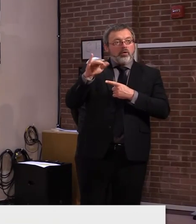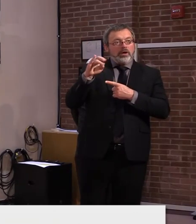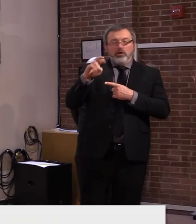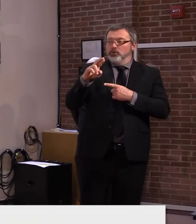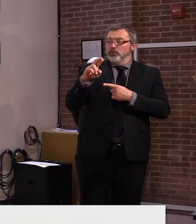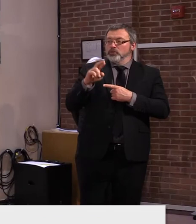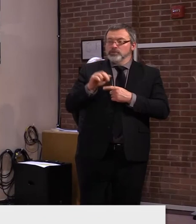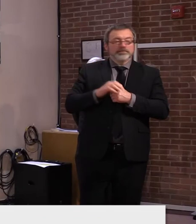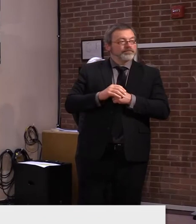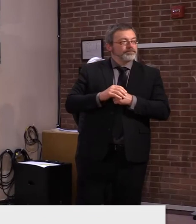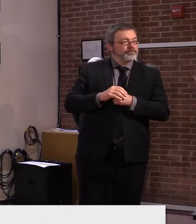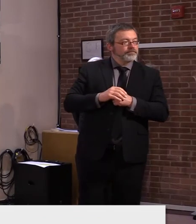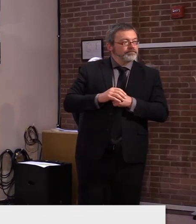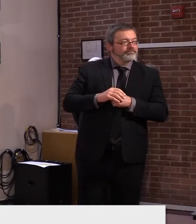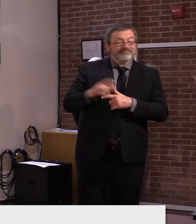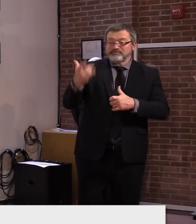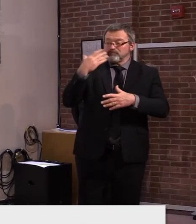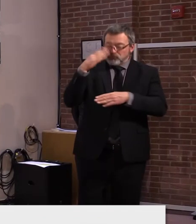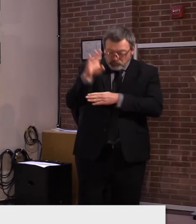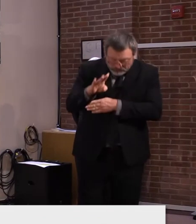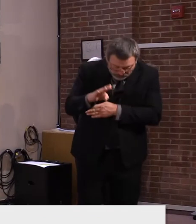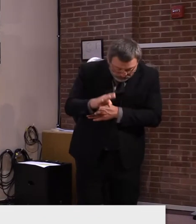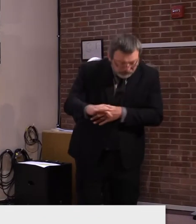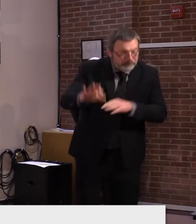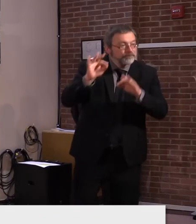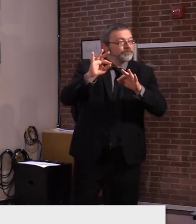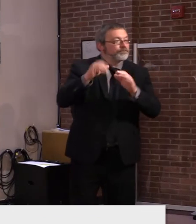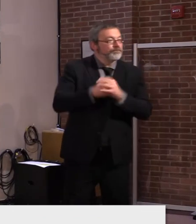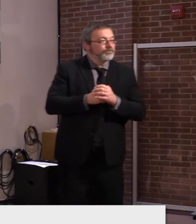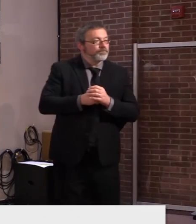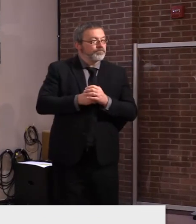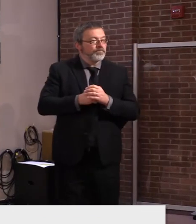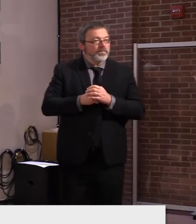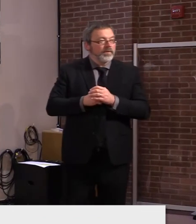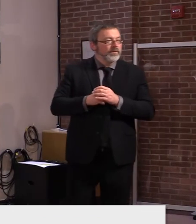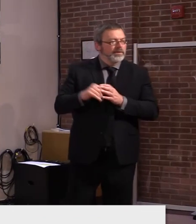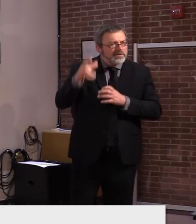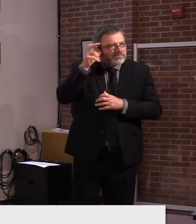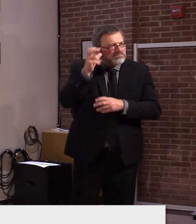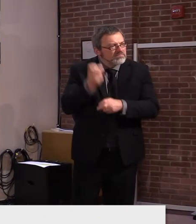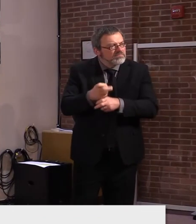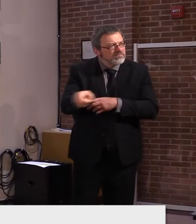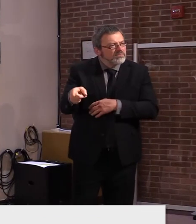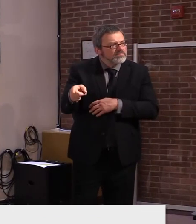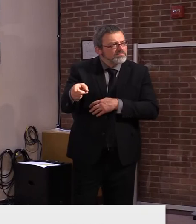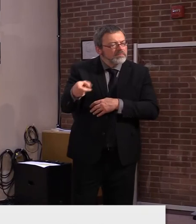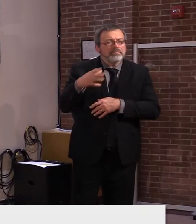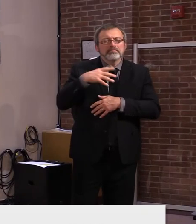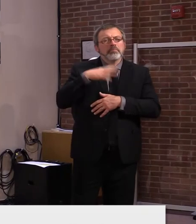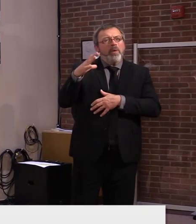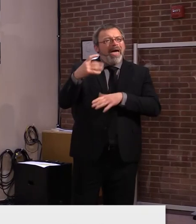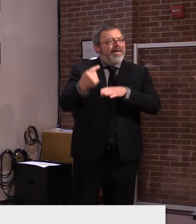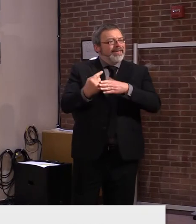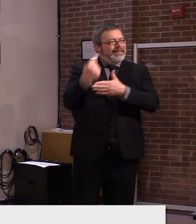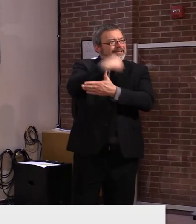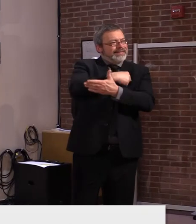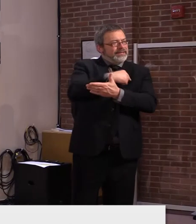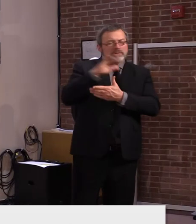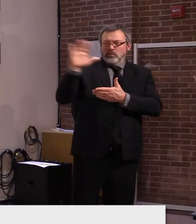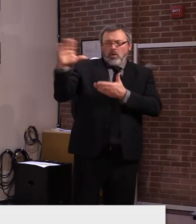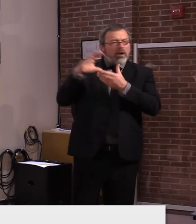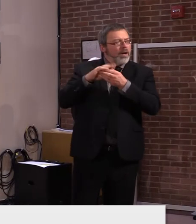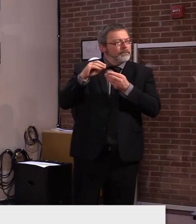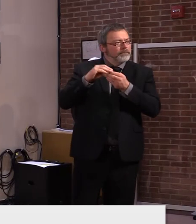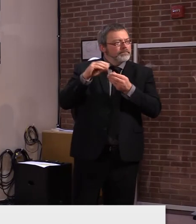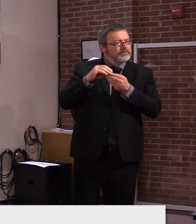Good afternoon, Governor. Just for clarity purposes, I want to go back to something that was said earlier.